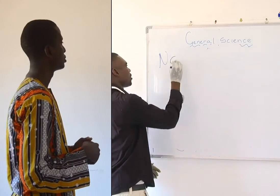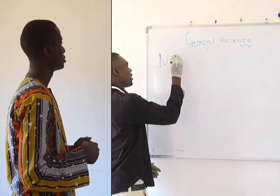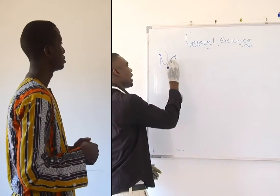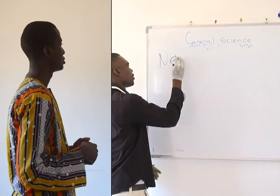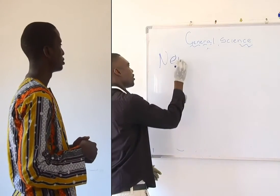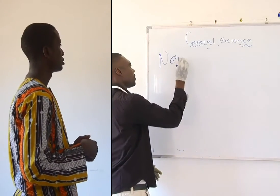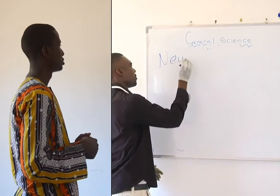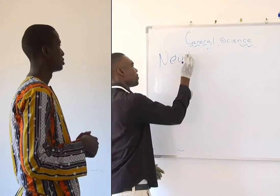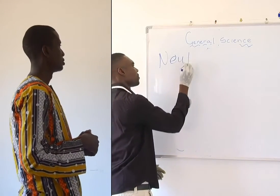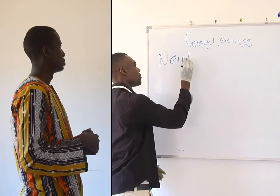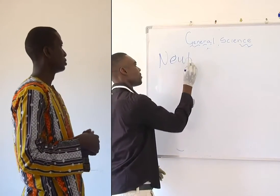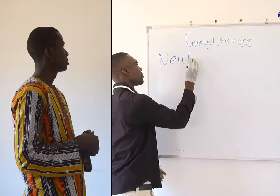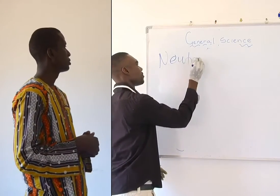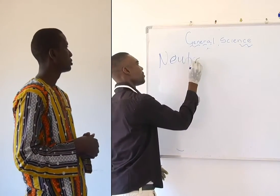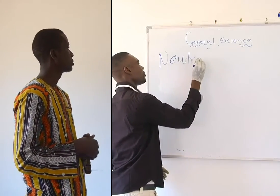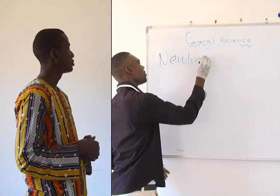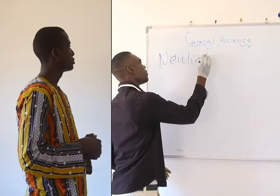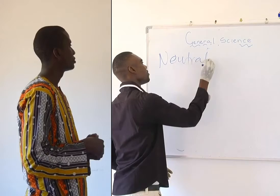Neutralization reaction.